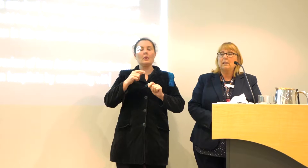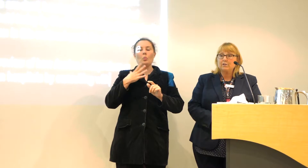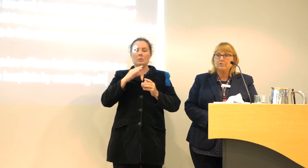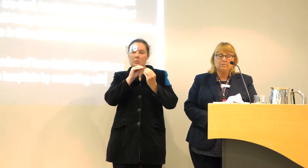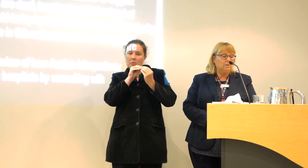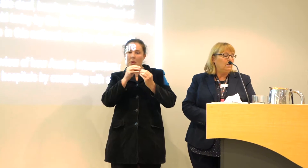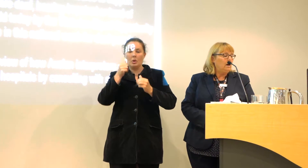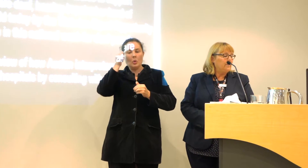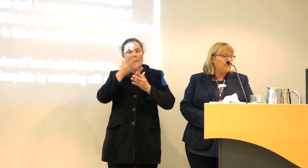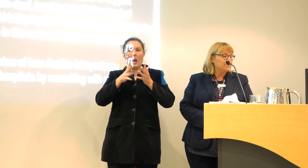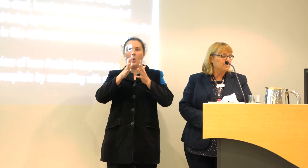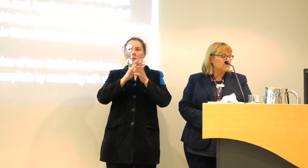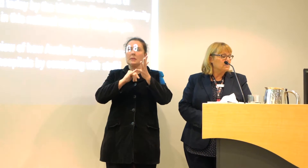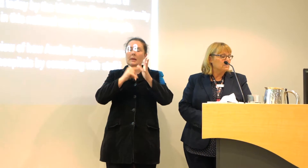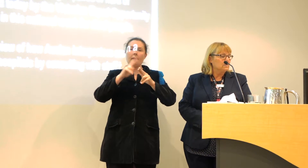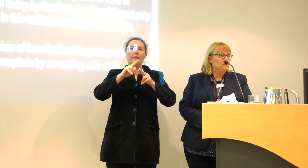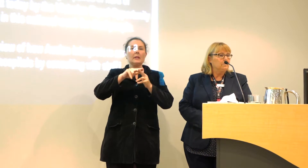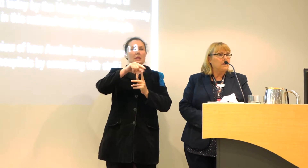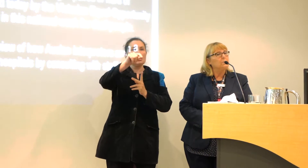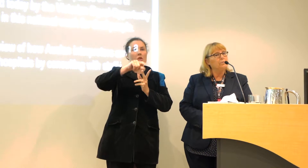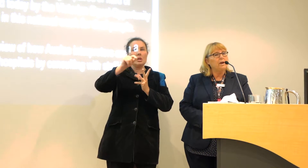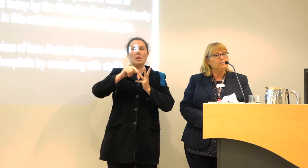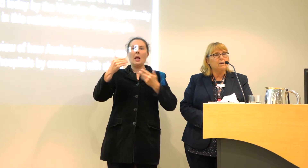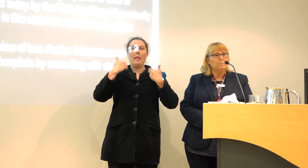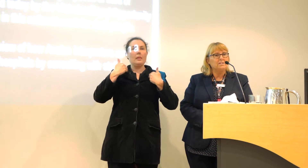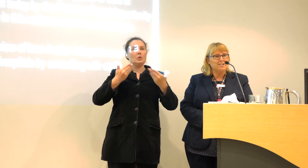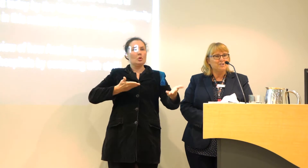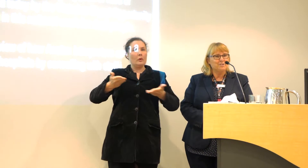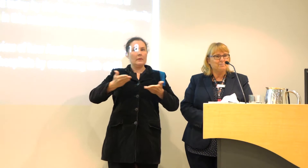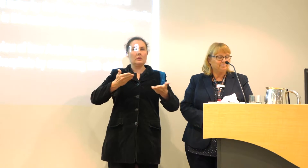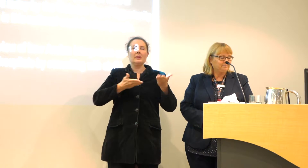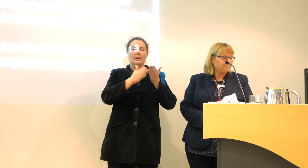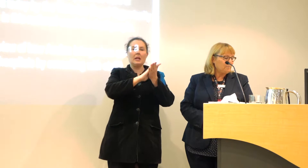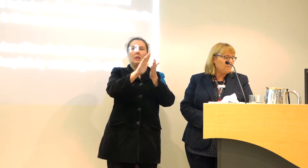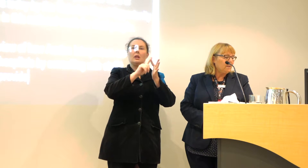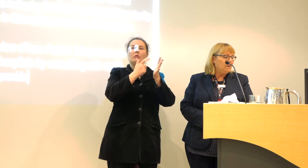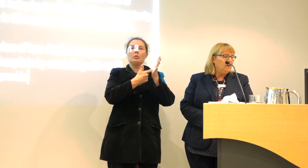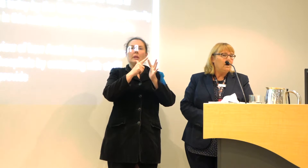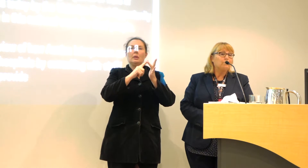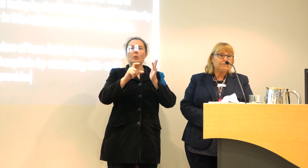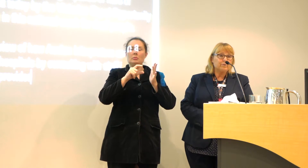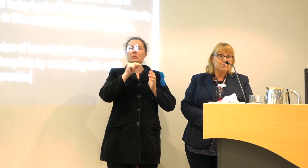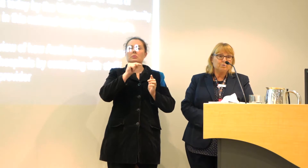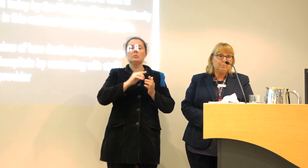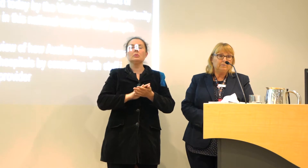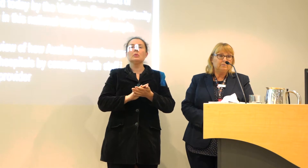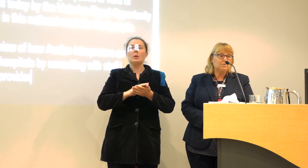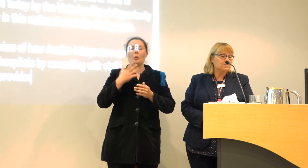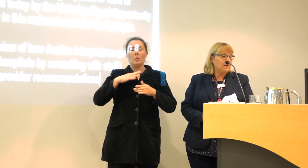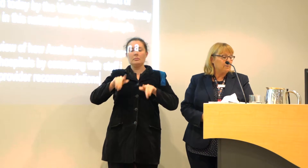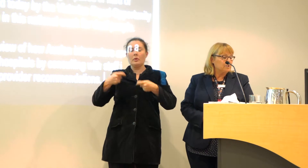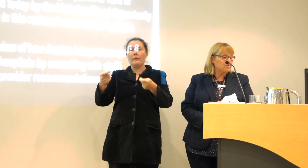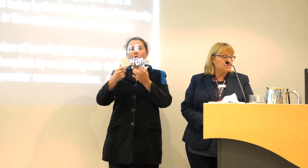a selection of health services and provided recommendations. A reference group